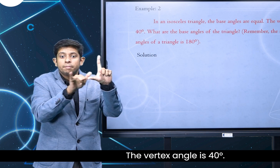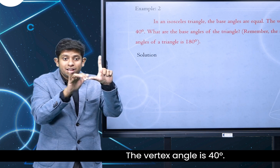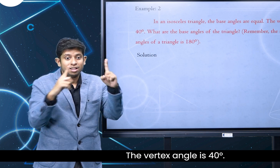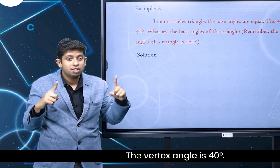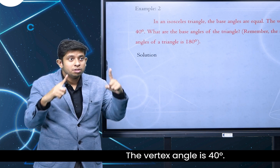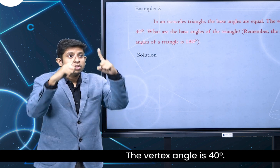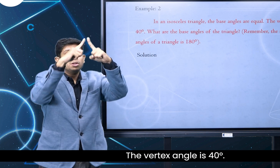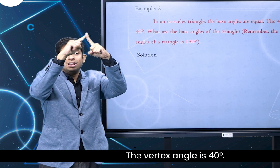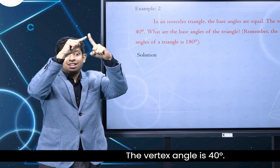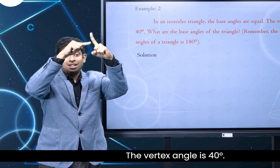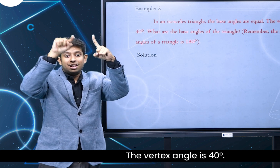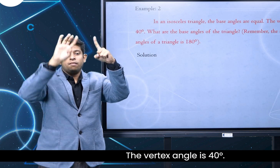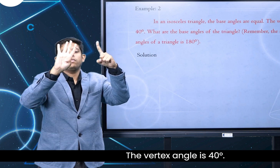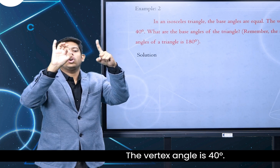vertex angle is 40 degrees.